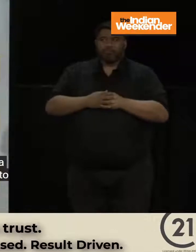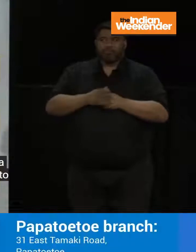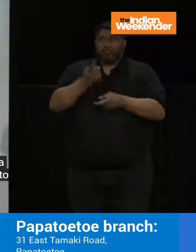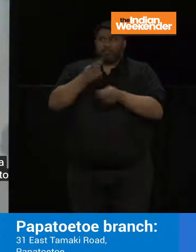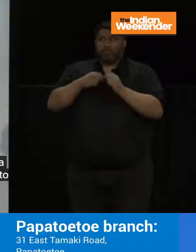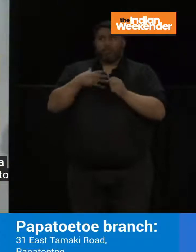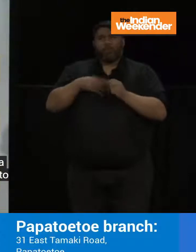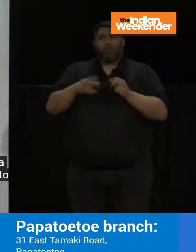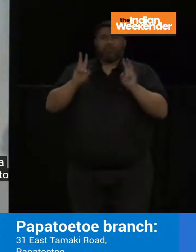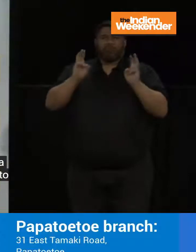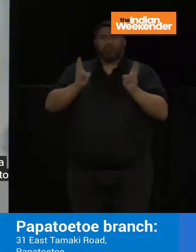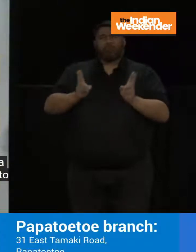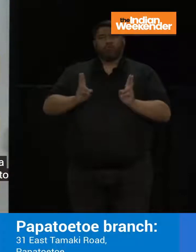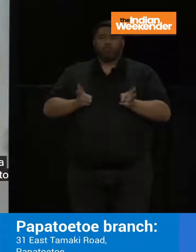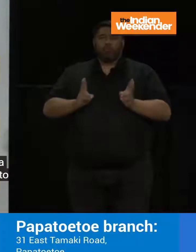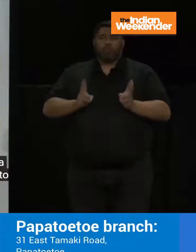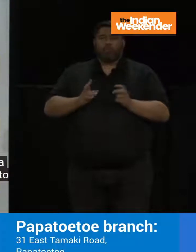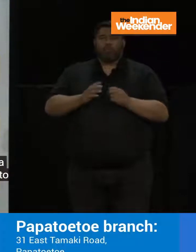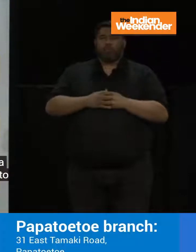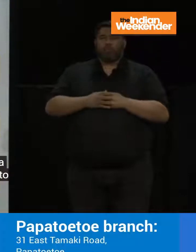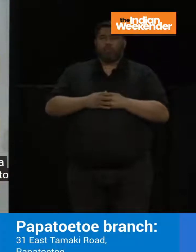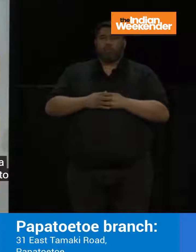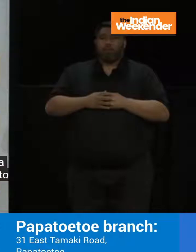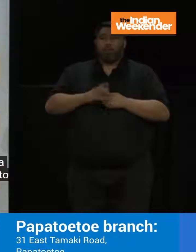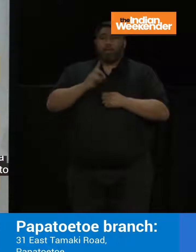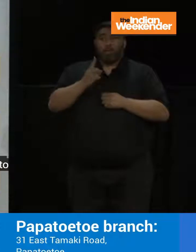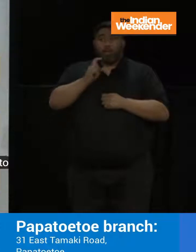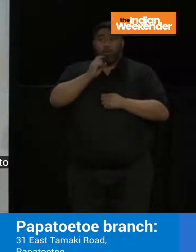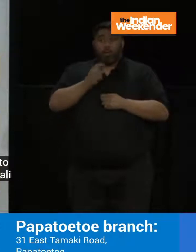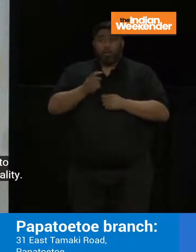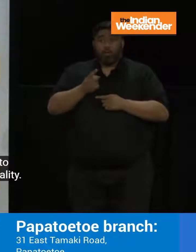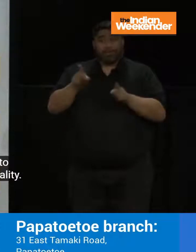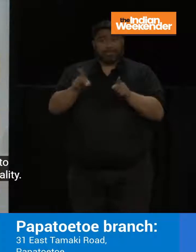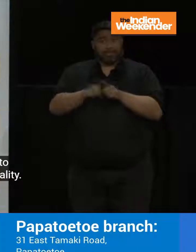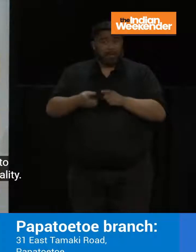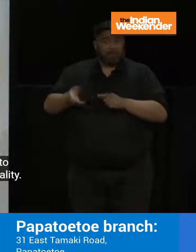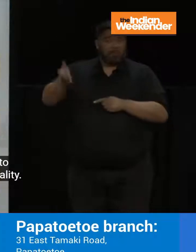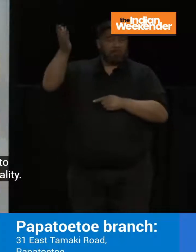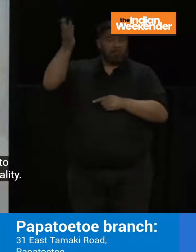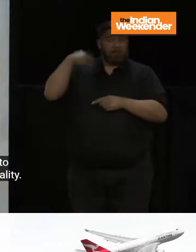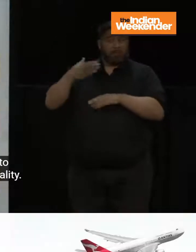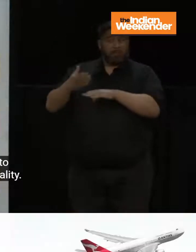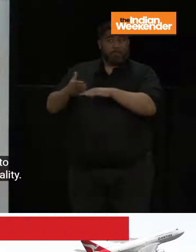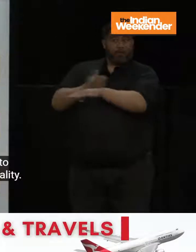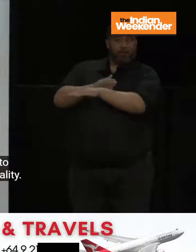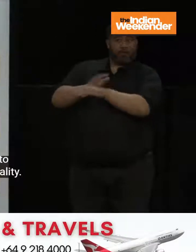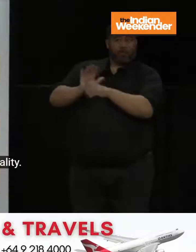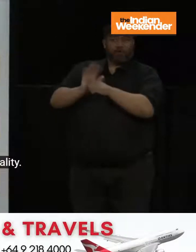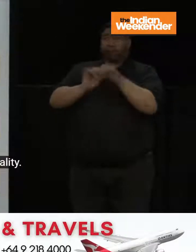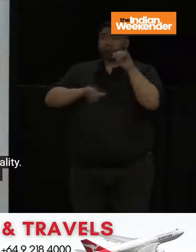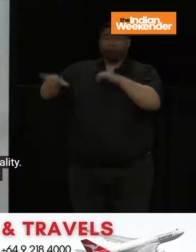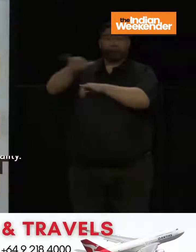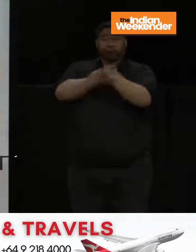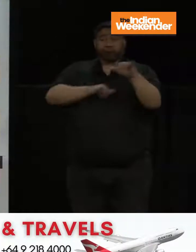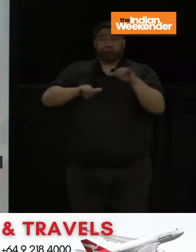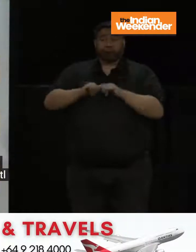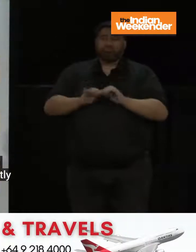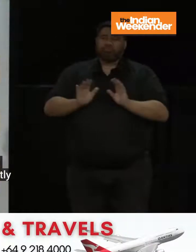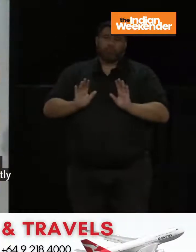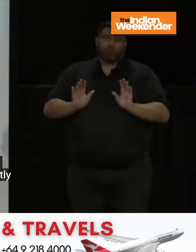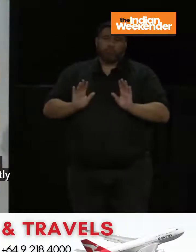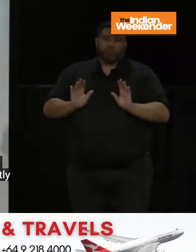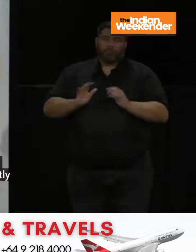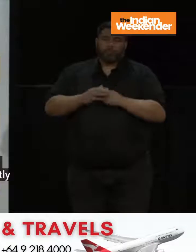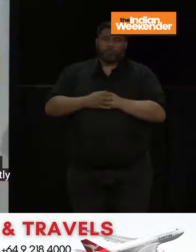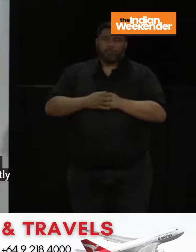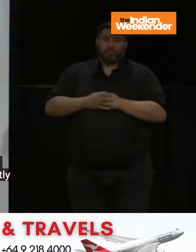in 2022 won't necessarily be exactly the same as it was in pre-2020 travel. There are still